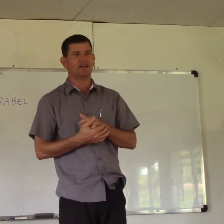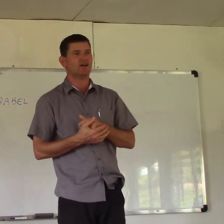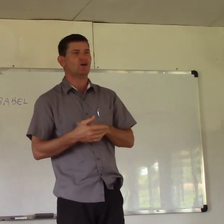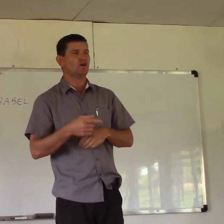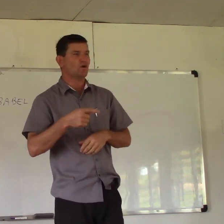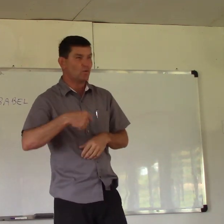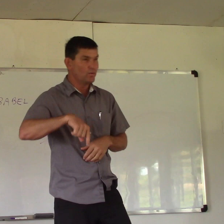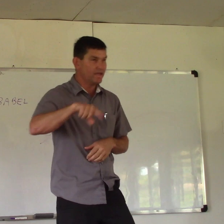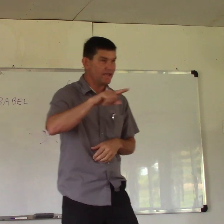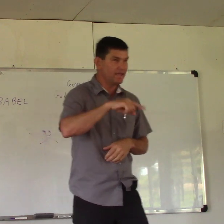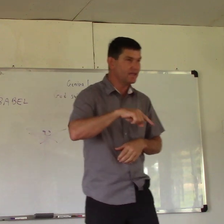We,